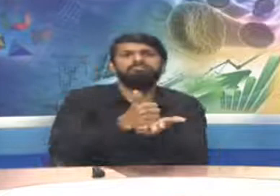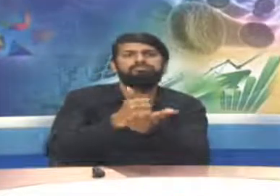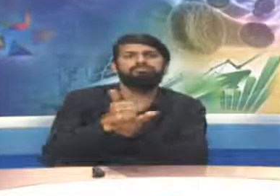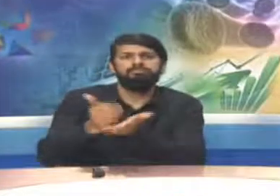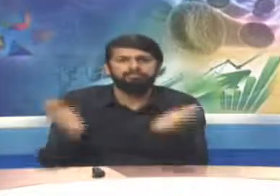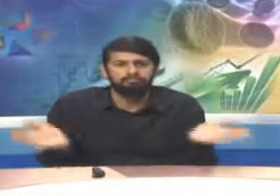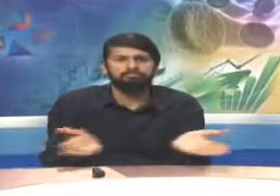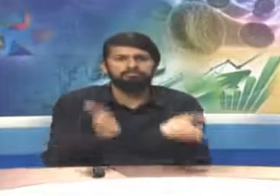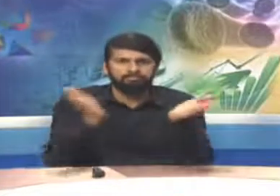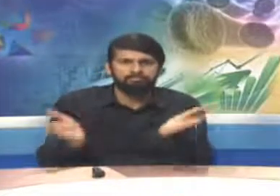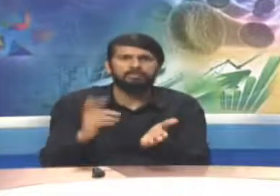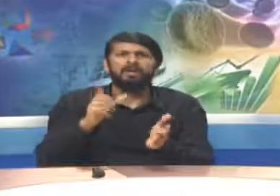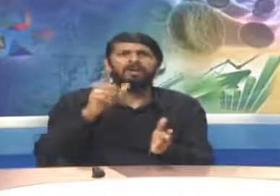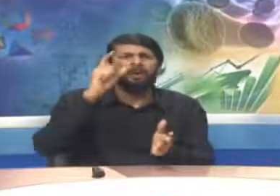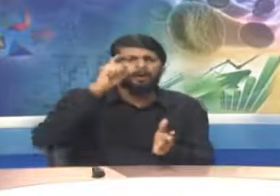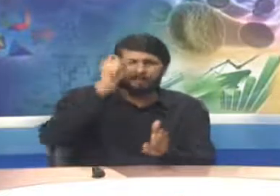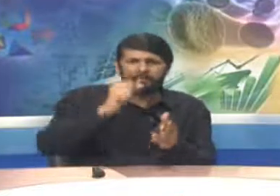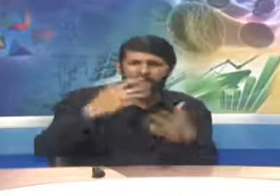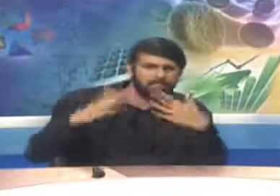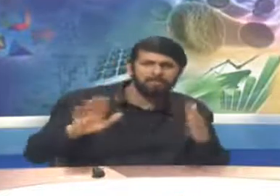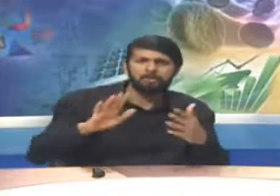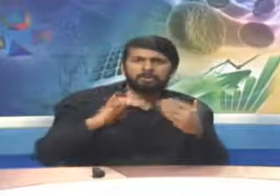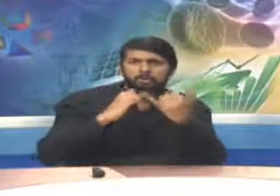to those more remote.